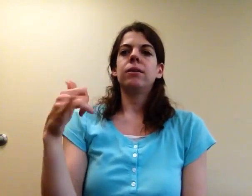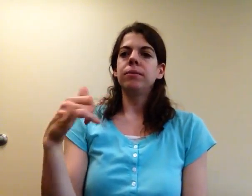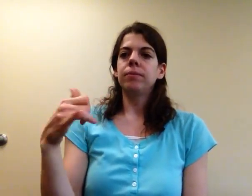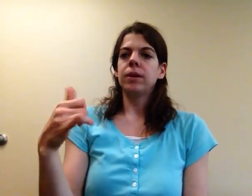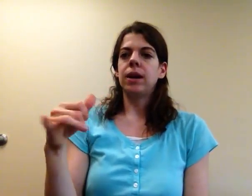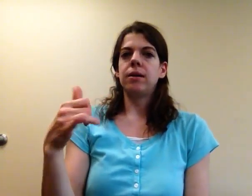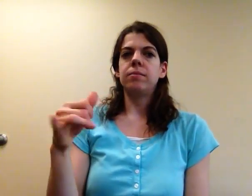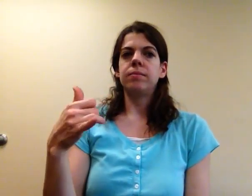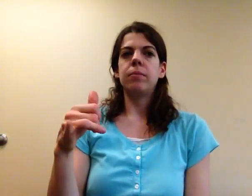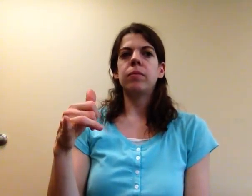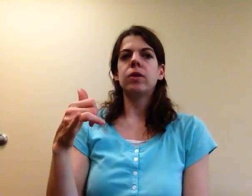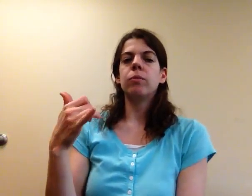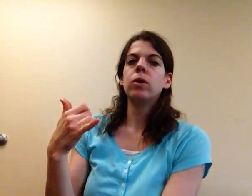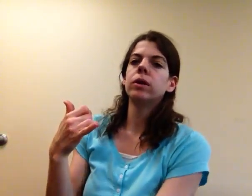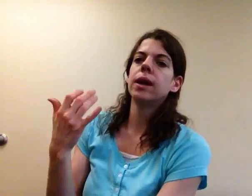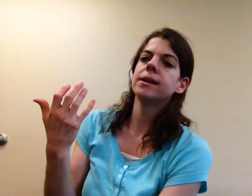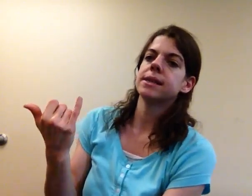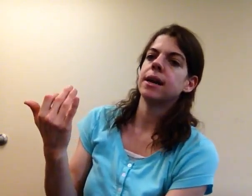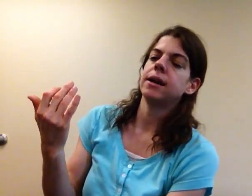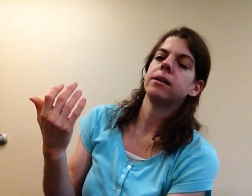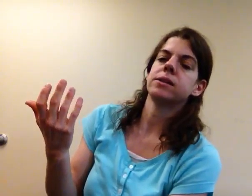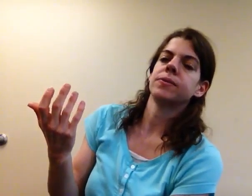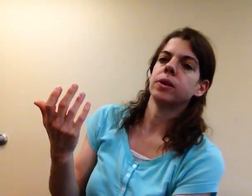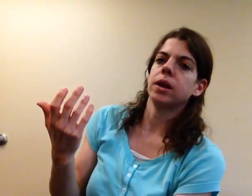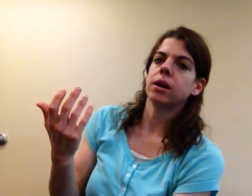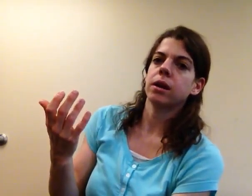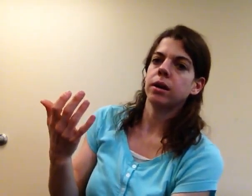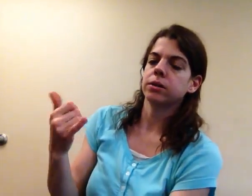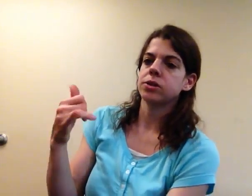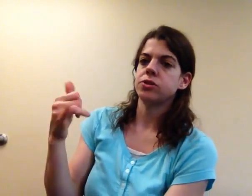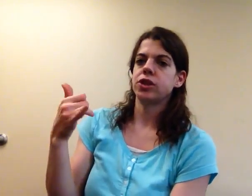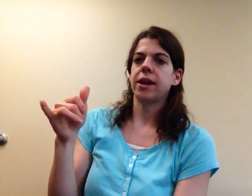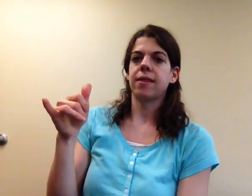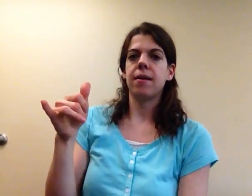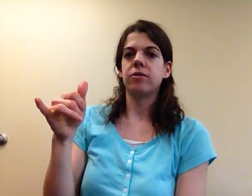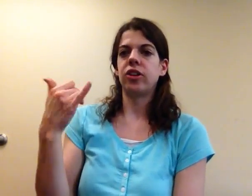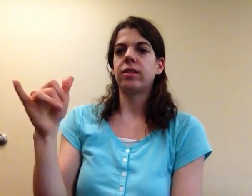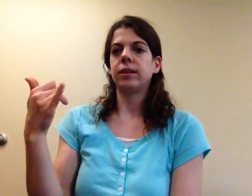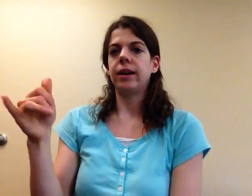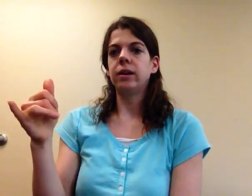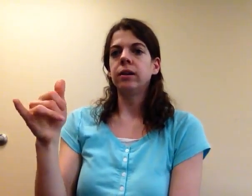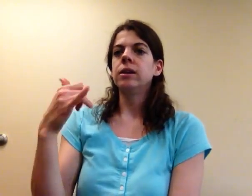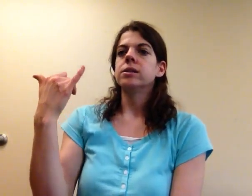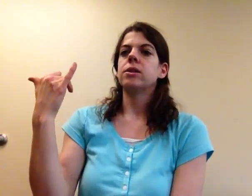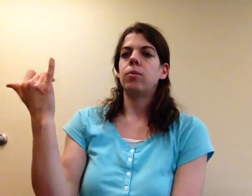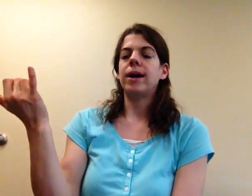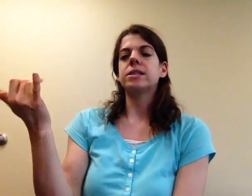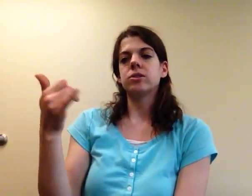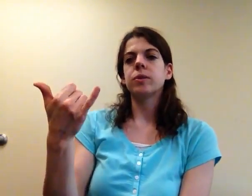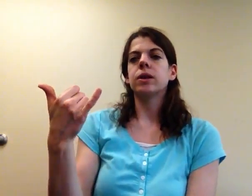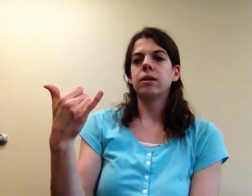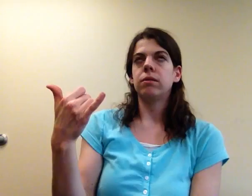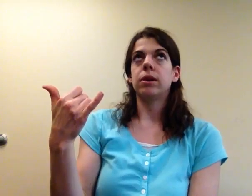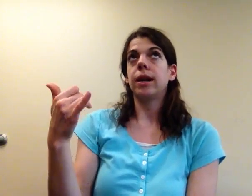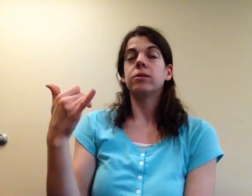We also learned some colors. This is the sign for color. You just wiggle your four fingers here. If you want to do red, you take